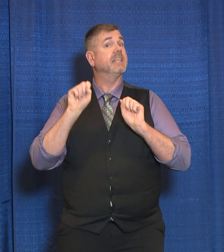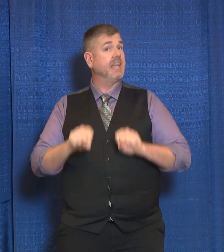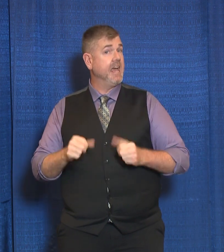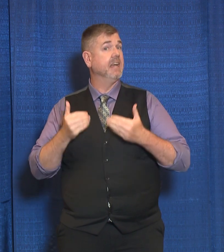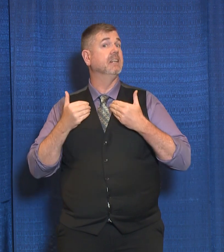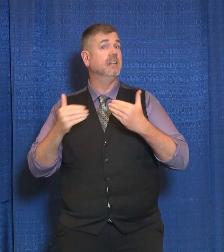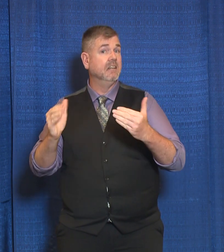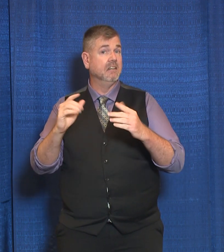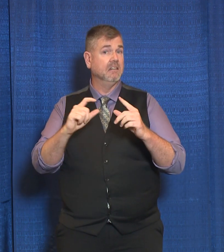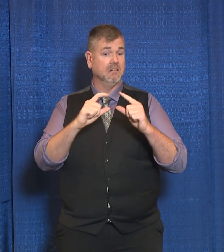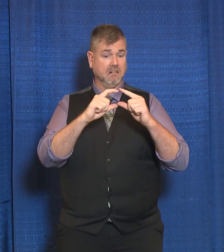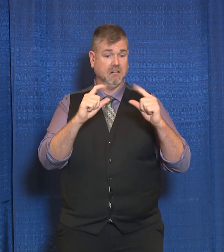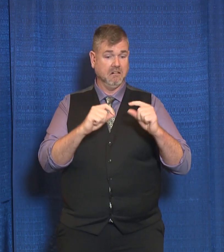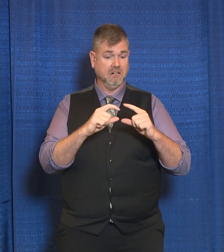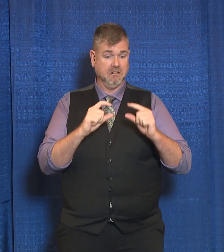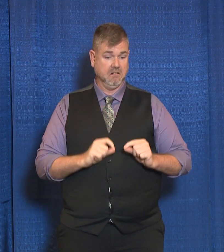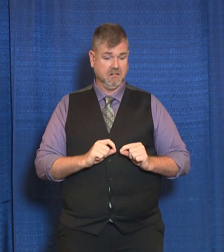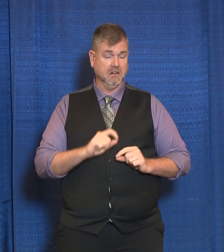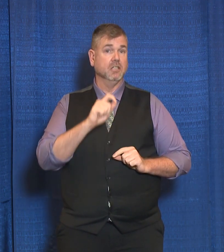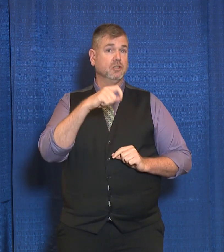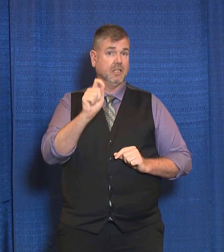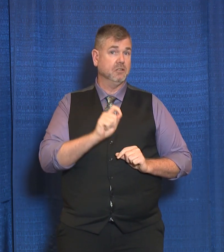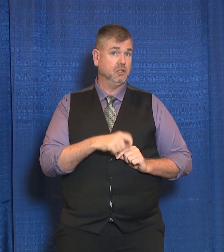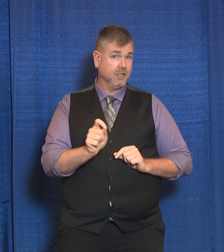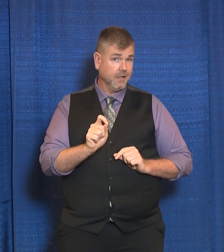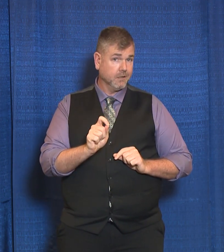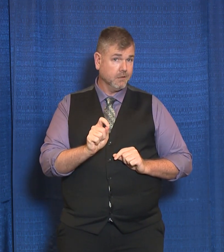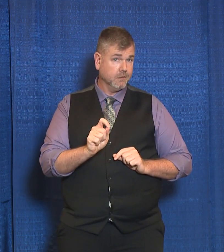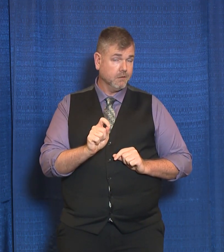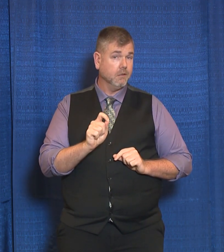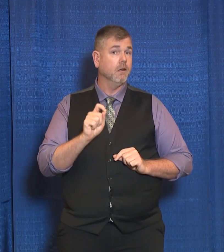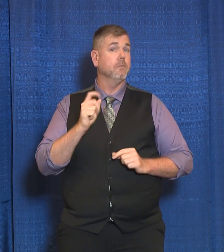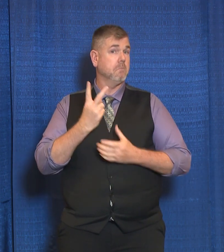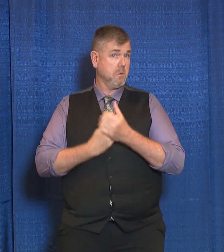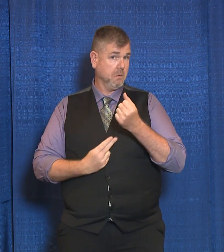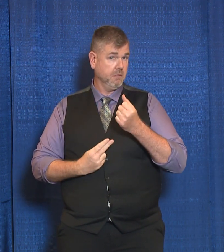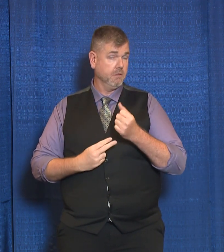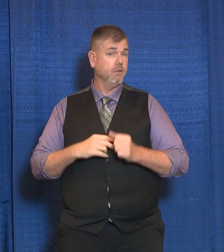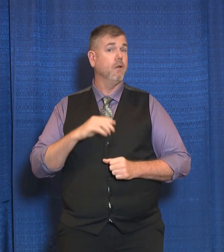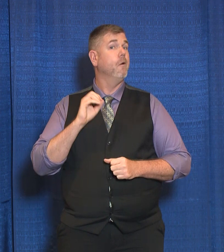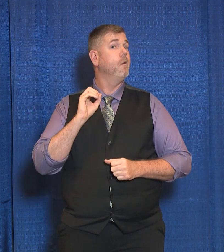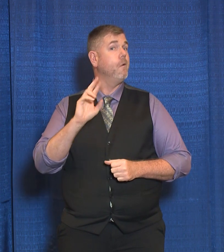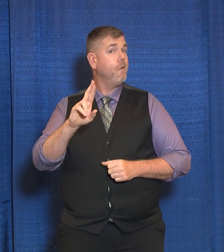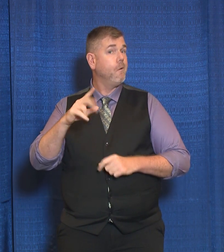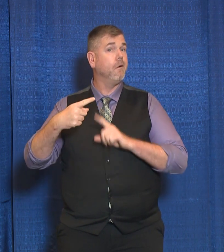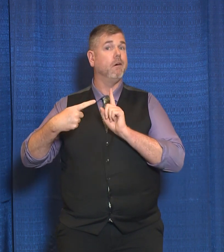You may check both boxes, one box, or neither box if neither applies to you.